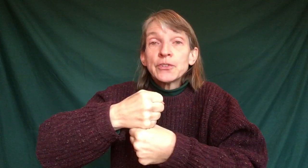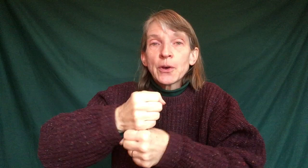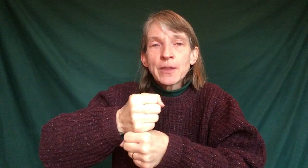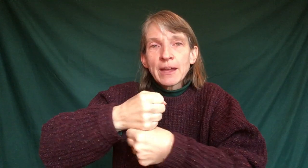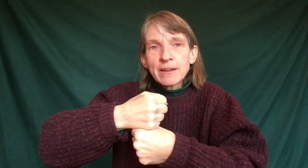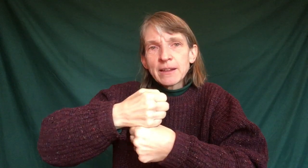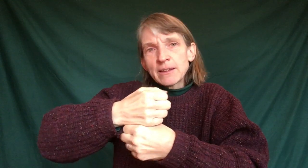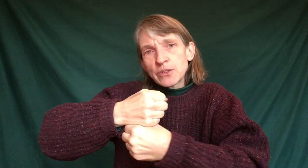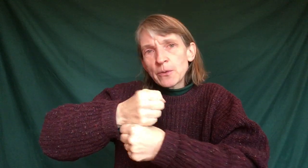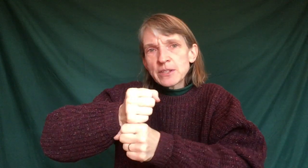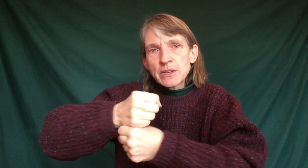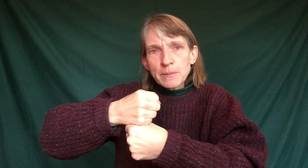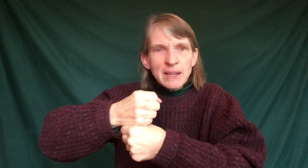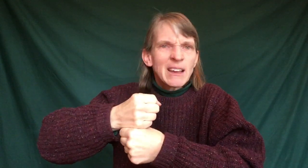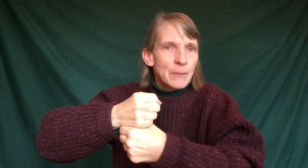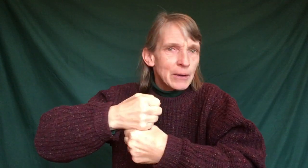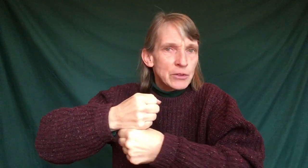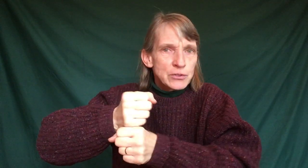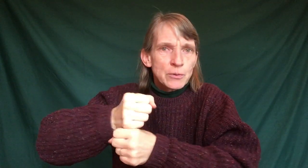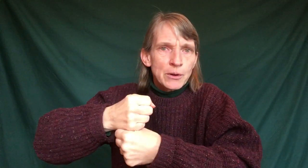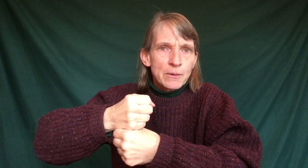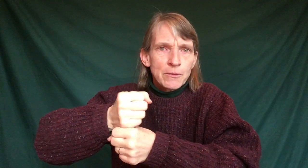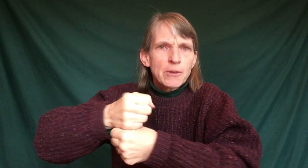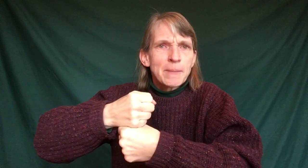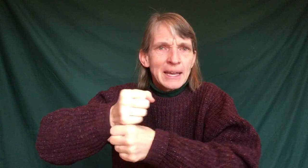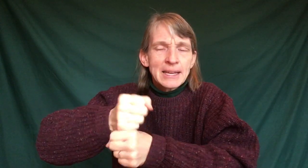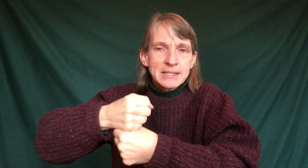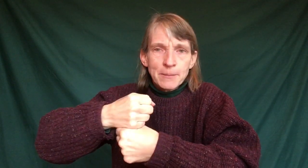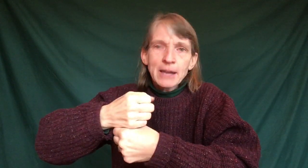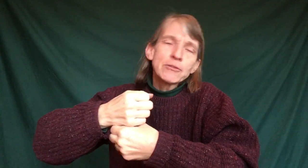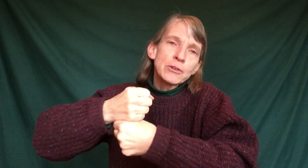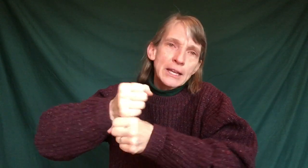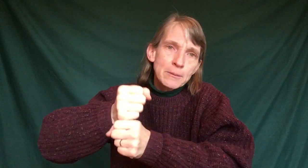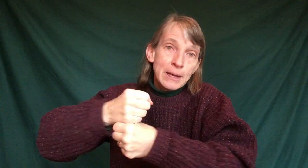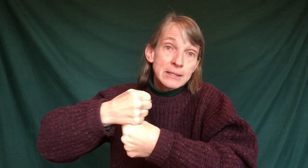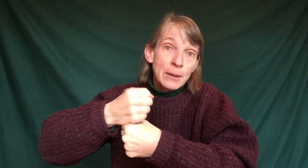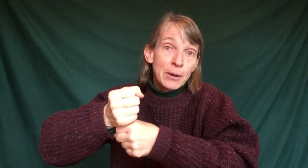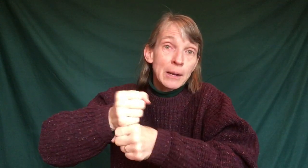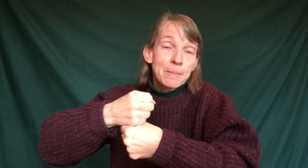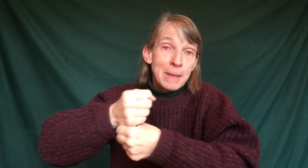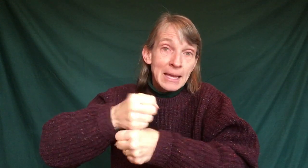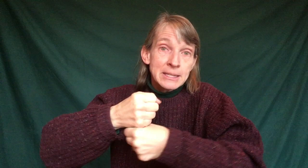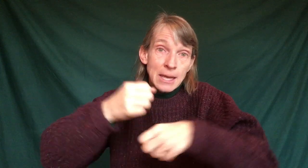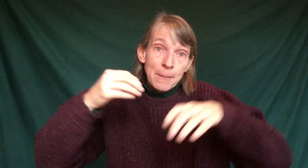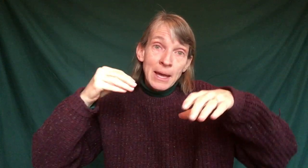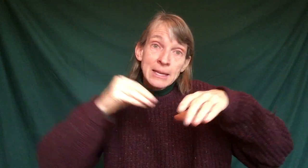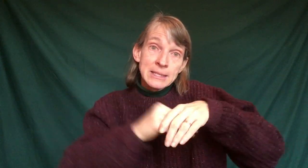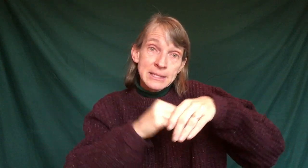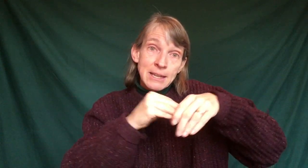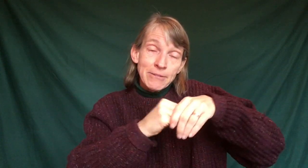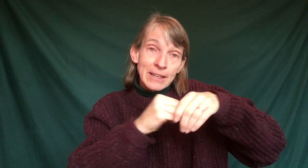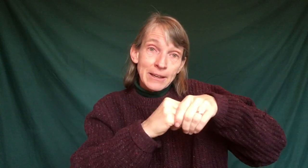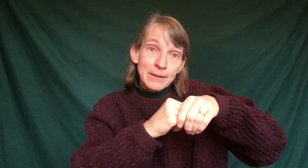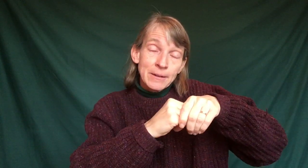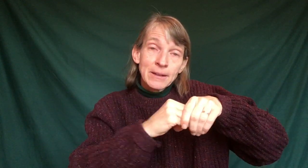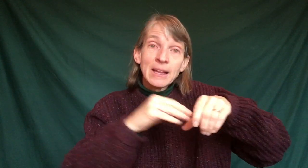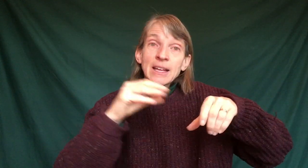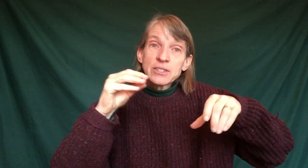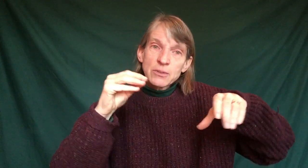So this could be, whenever you use the word for making some kind of food, like you might say, we're going to make some stuffing. So